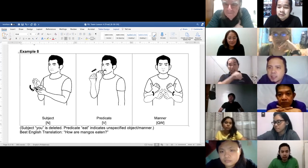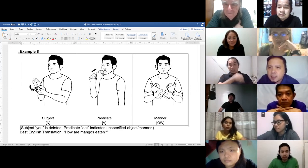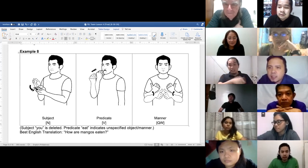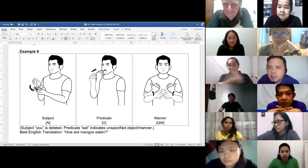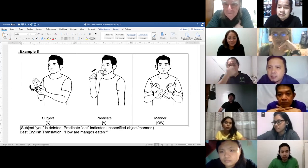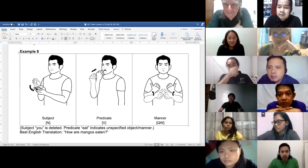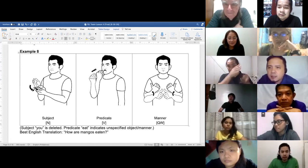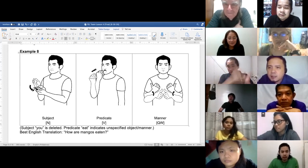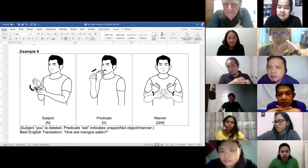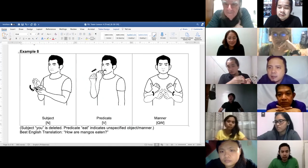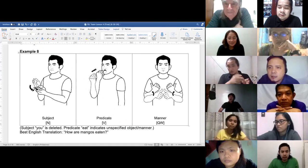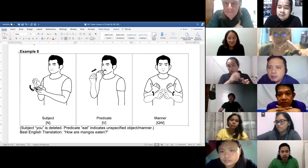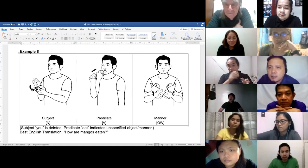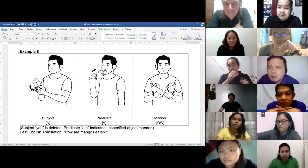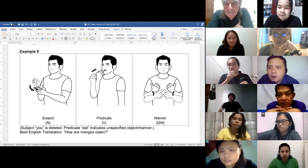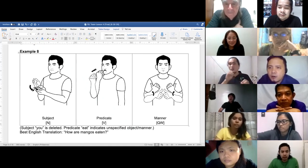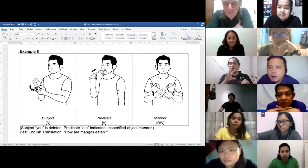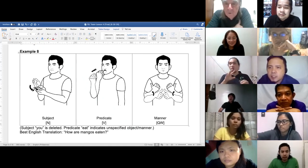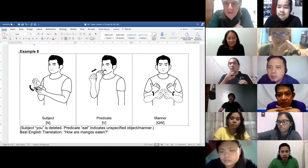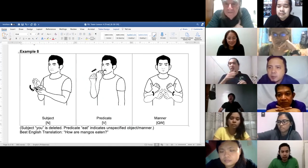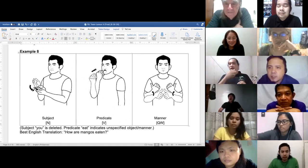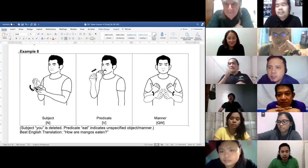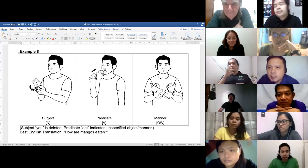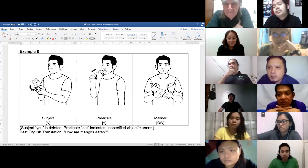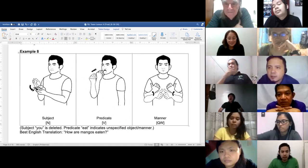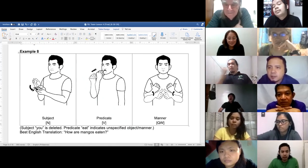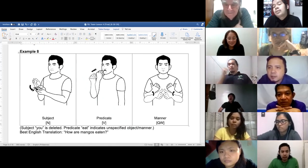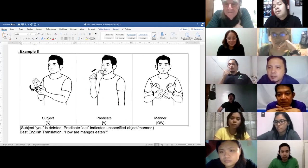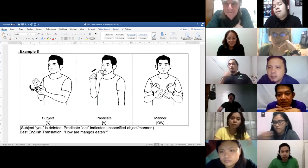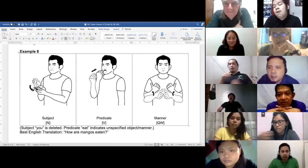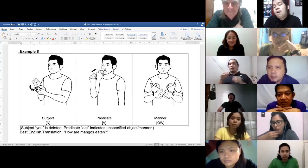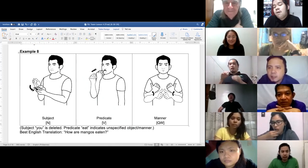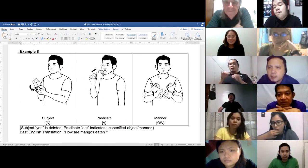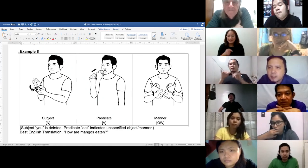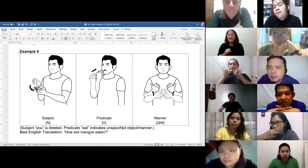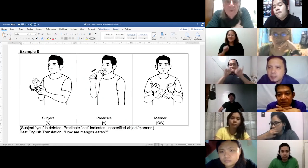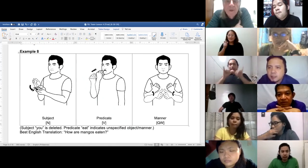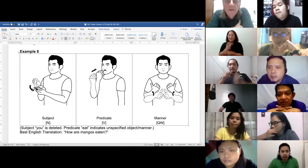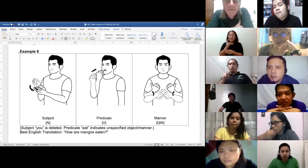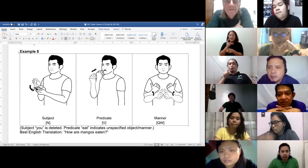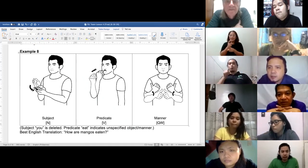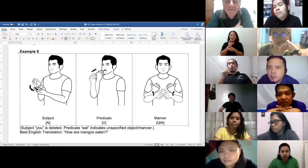eating? Or is it the Right. person? Yeah. So he's just,